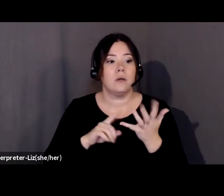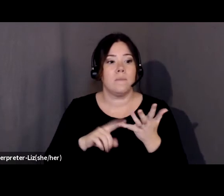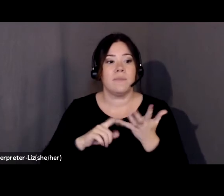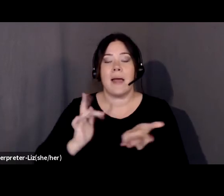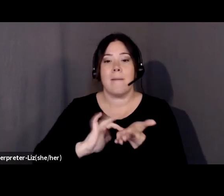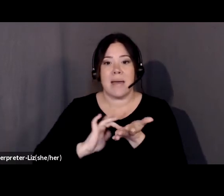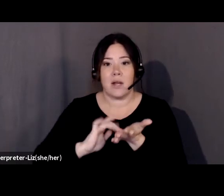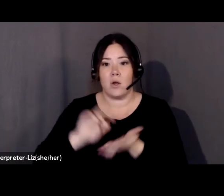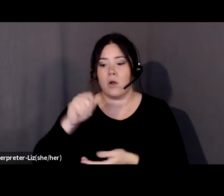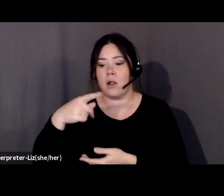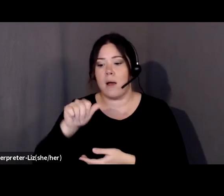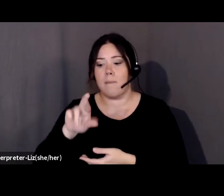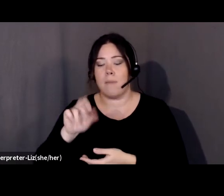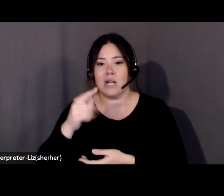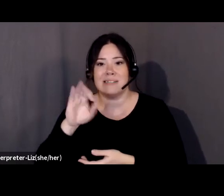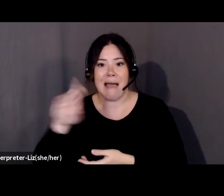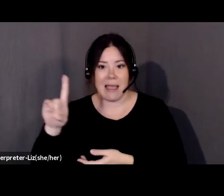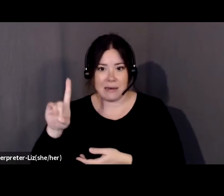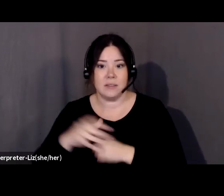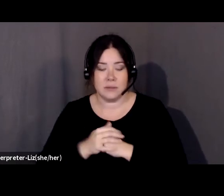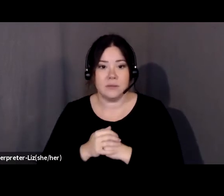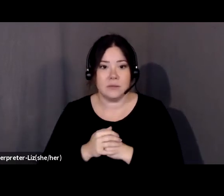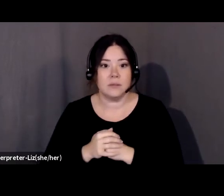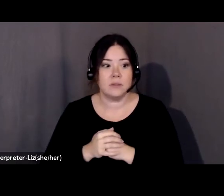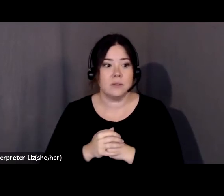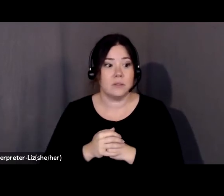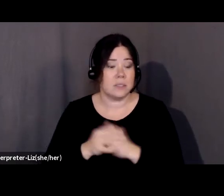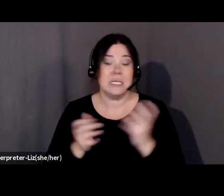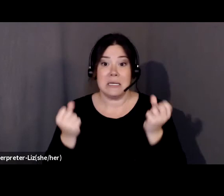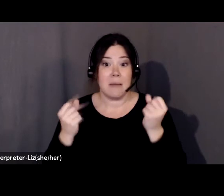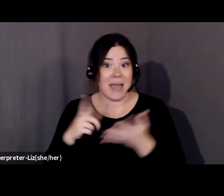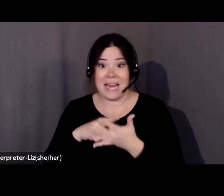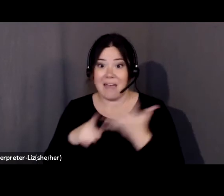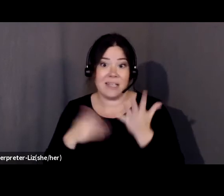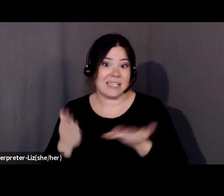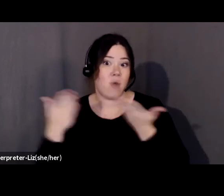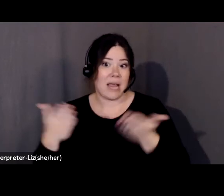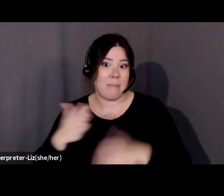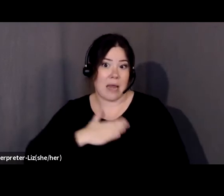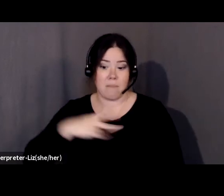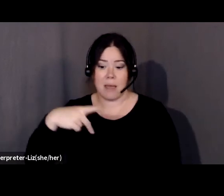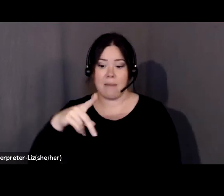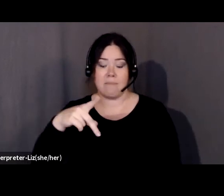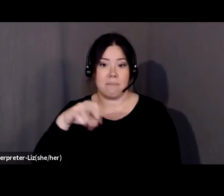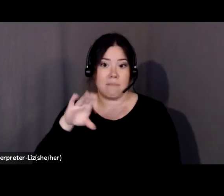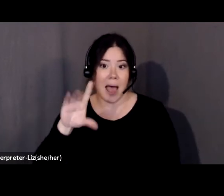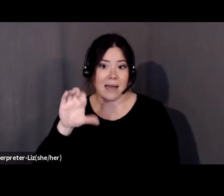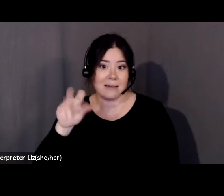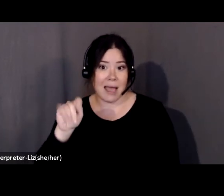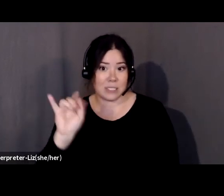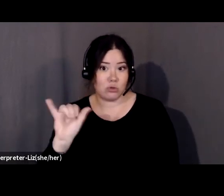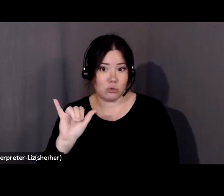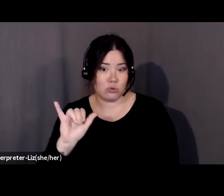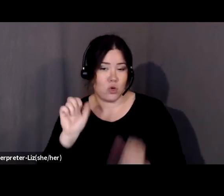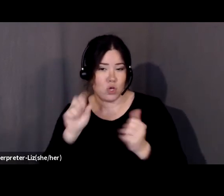Medical Apartheid by Harriet A. Washington. And a good chunk of these I've recommended on the podcast too. You can also check out